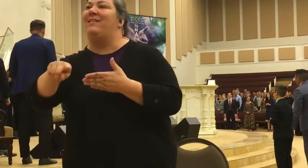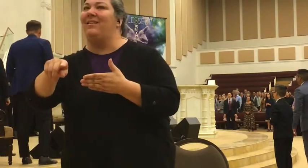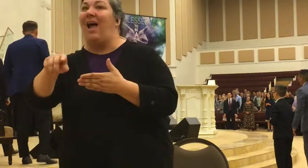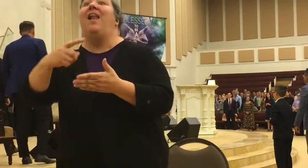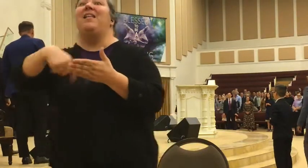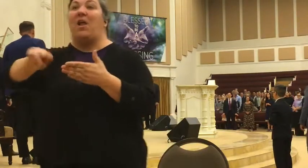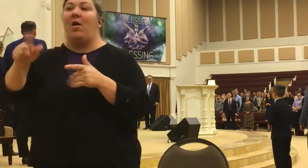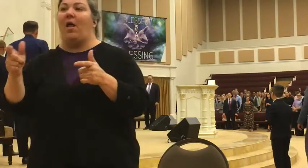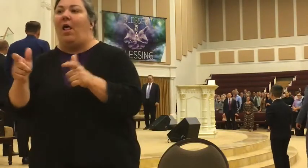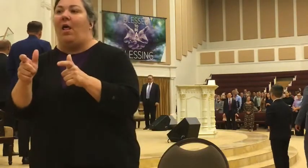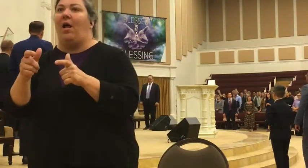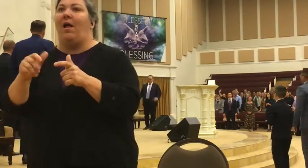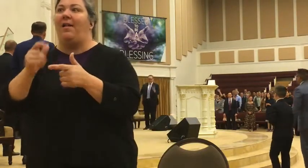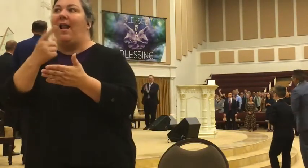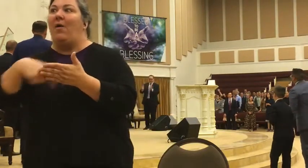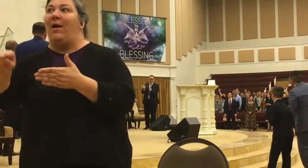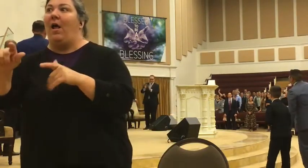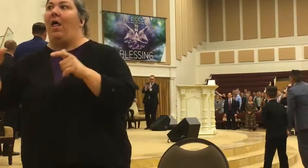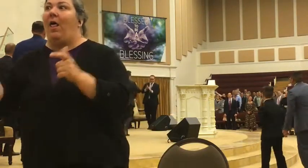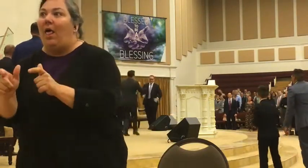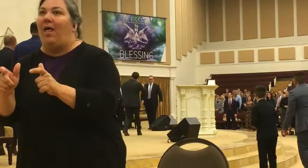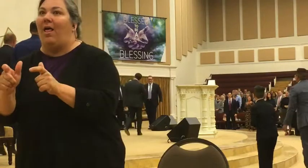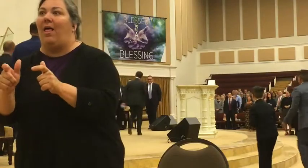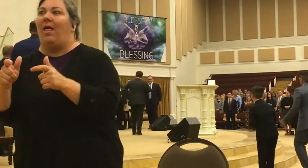The next week it was a little less swollen.